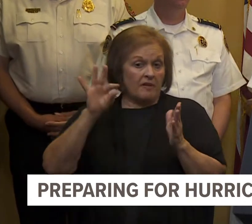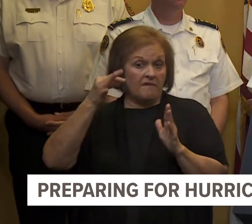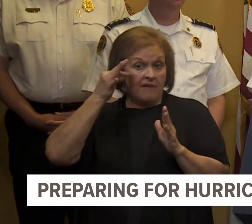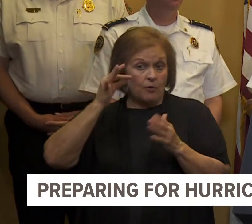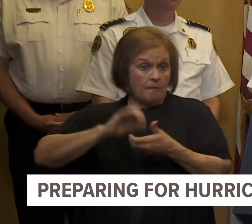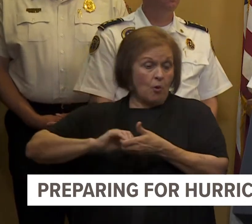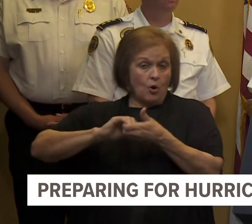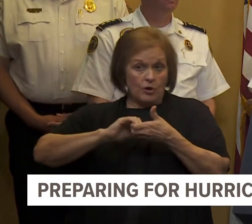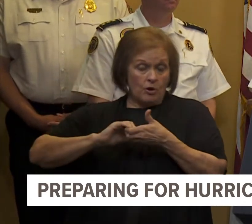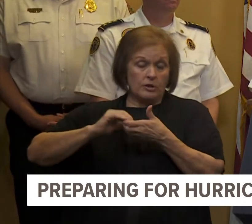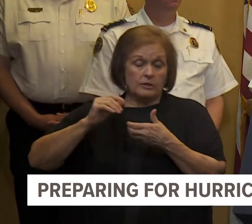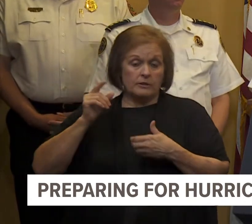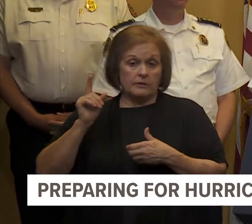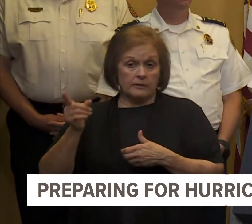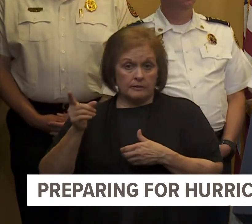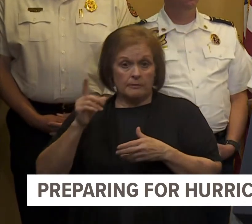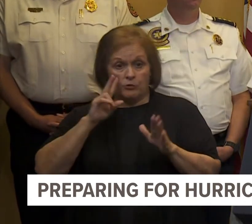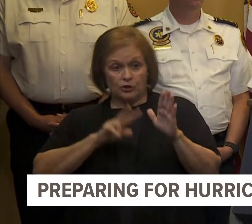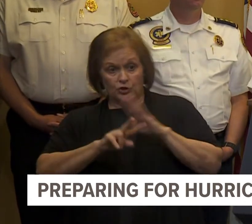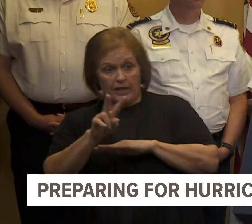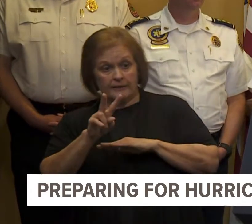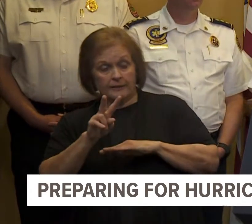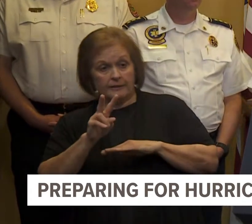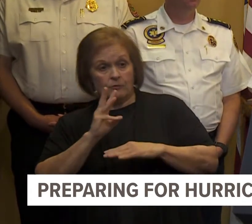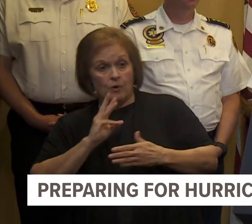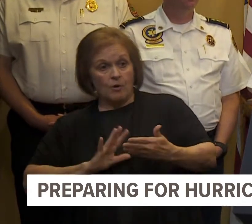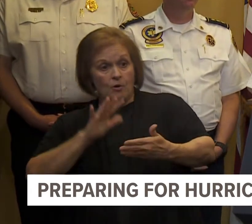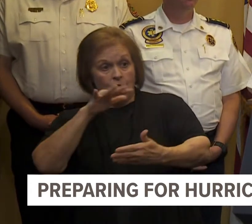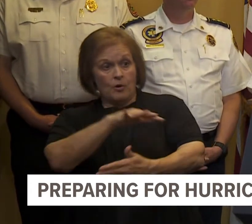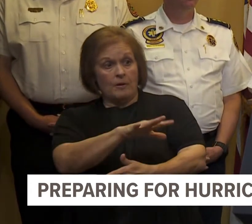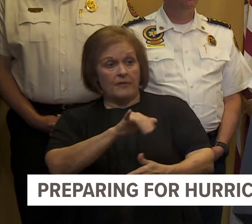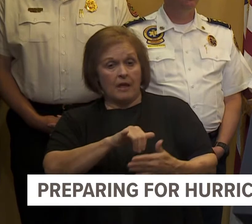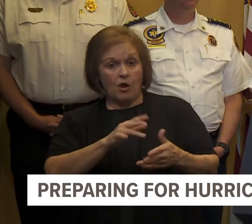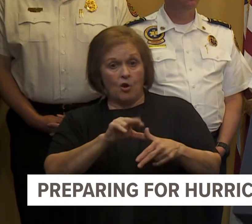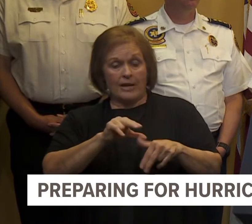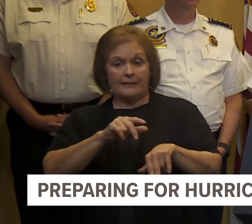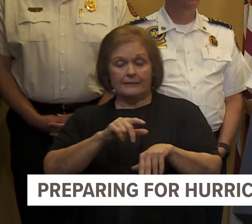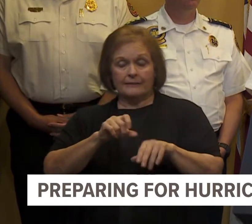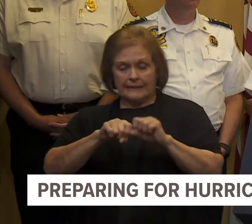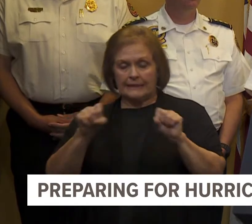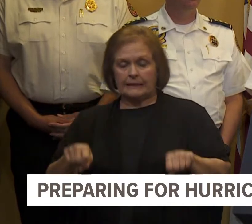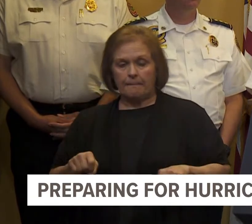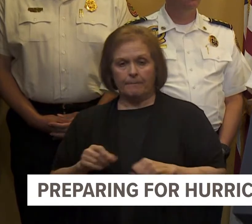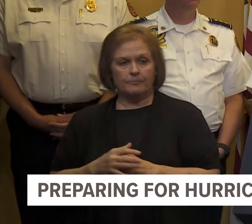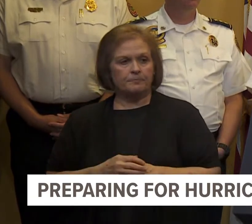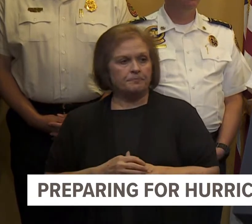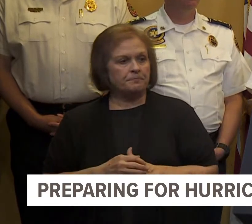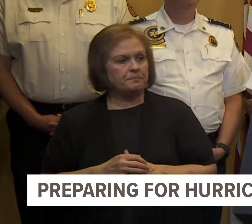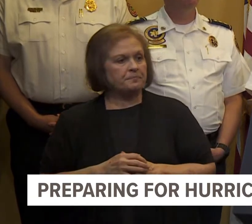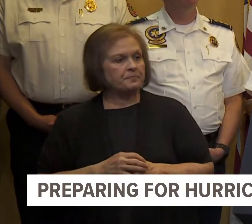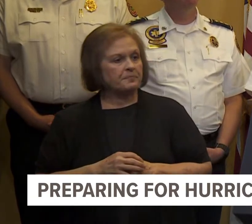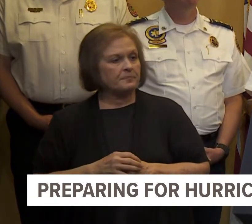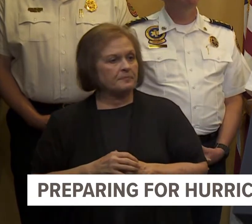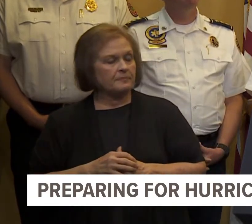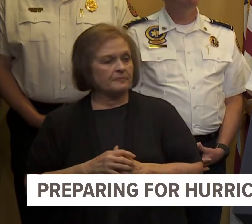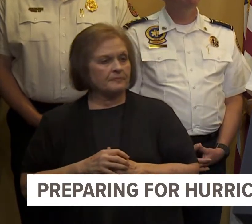partners are projecting an overtopping of that hurricane system. Thank you. Thank you very much.